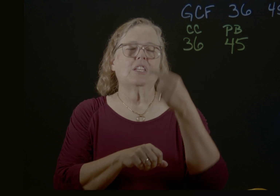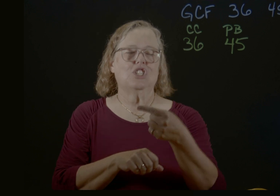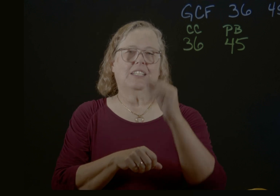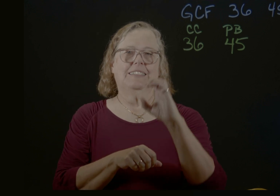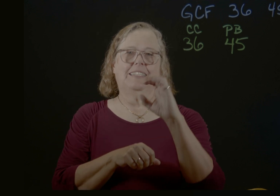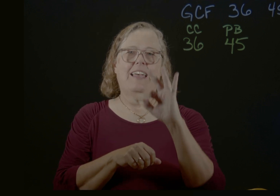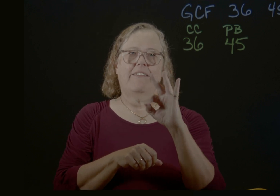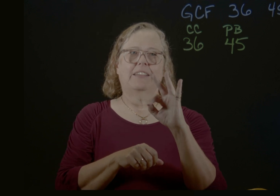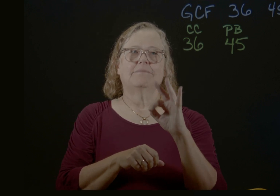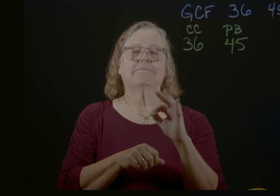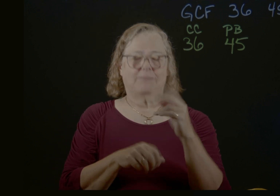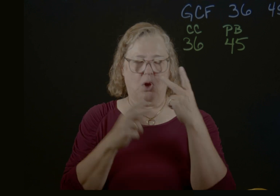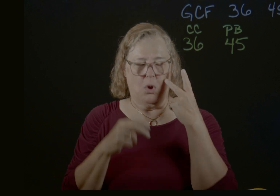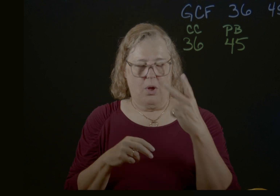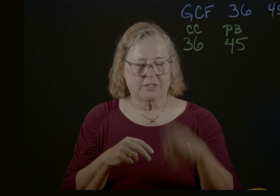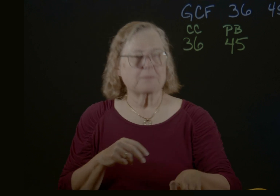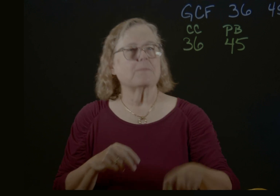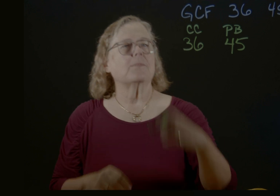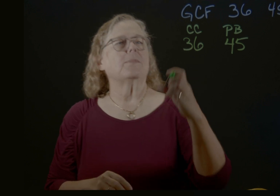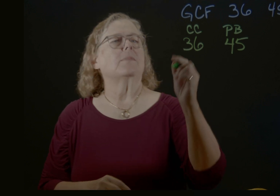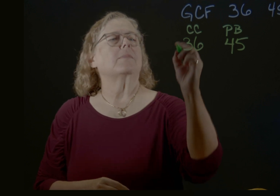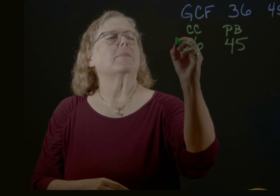common factor. All right, watch this.